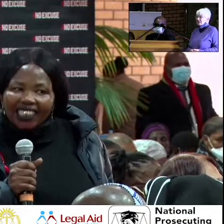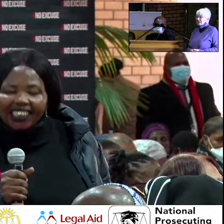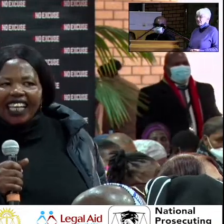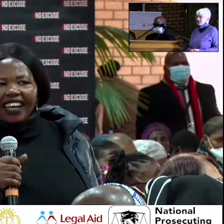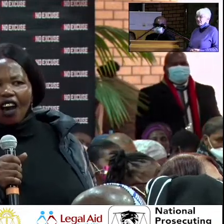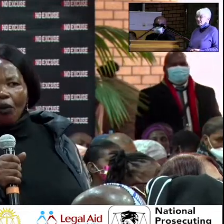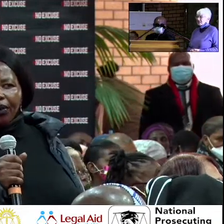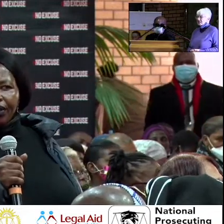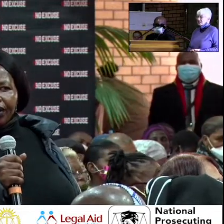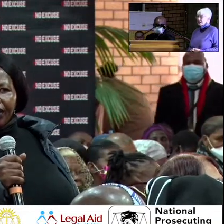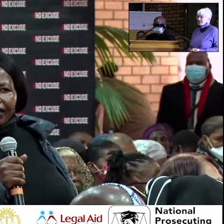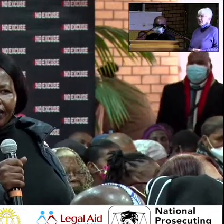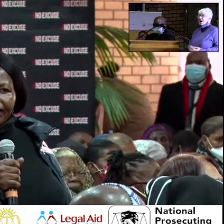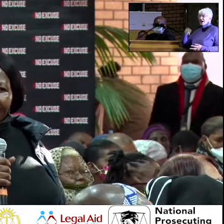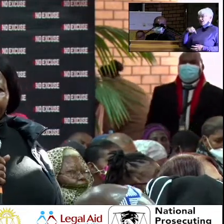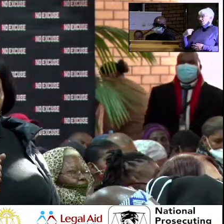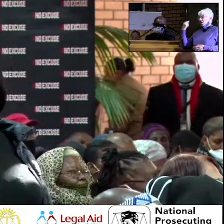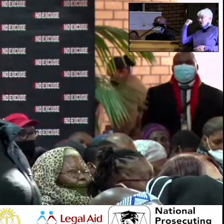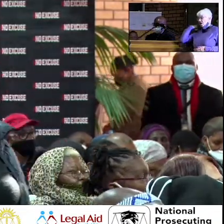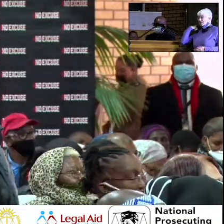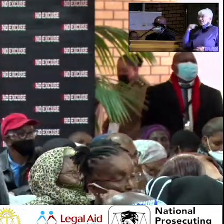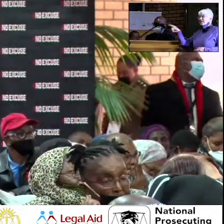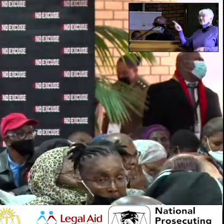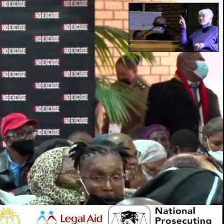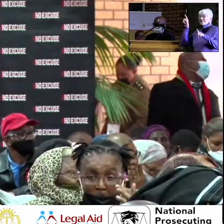kill the sister now.